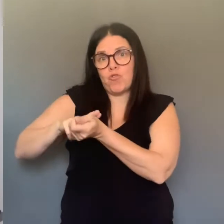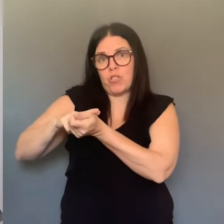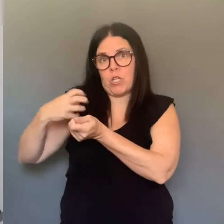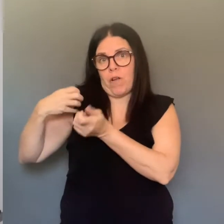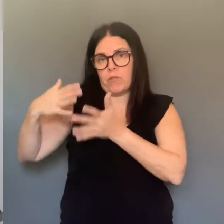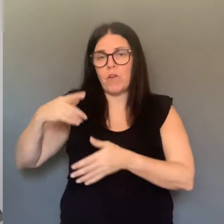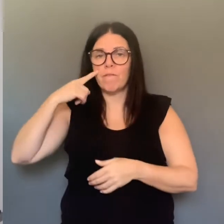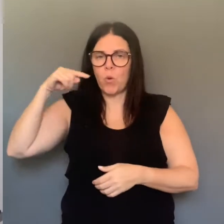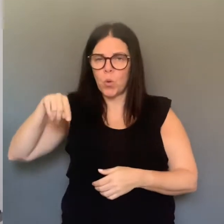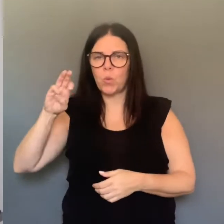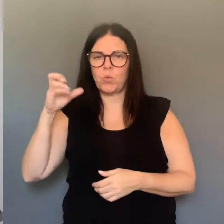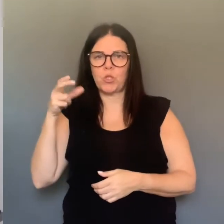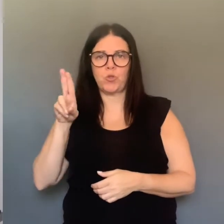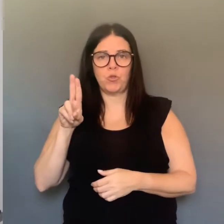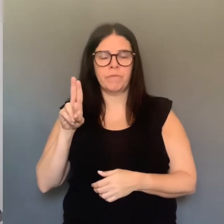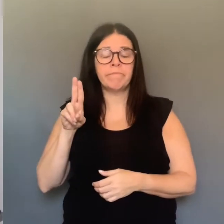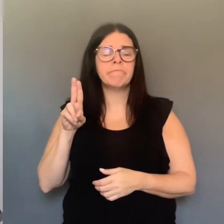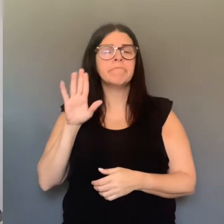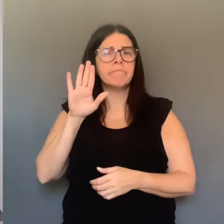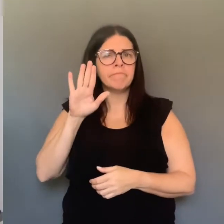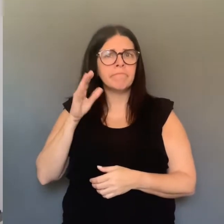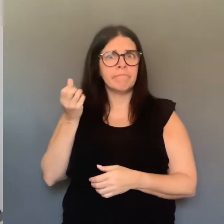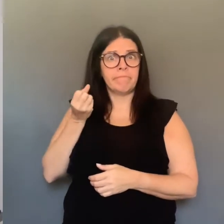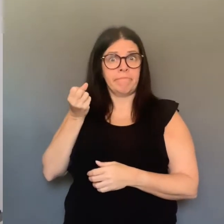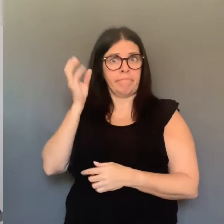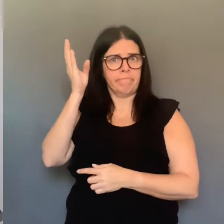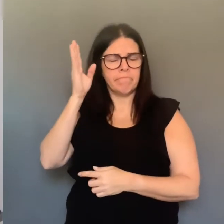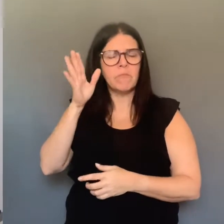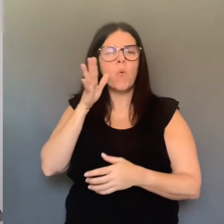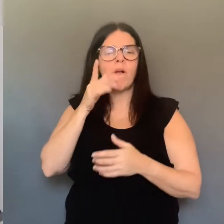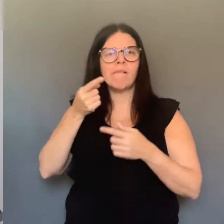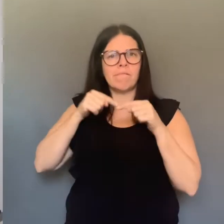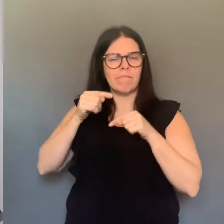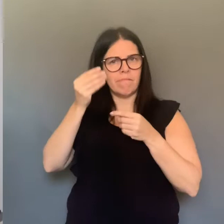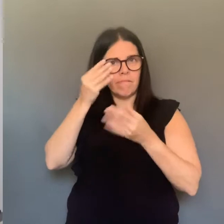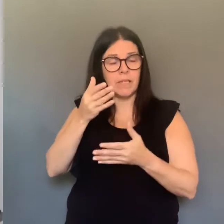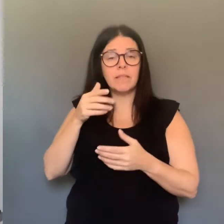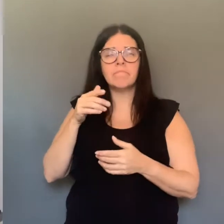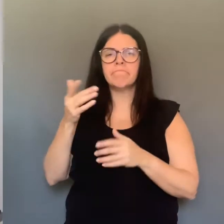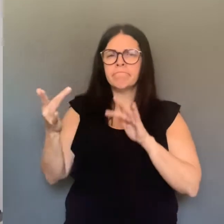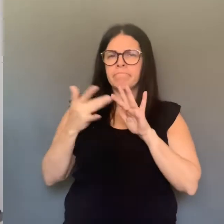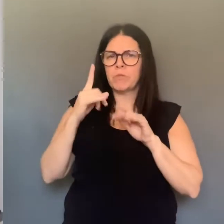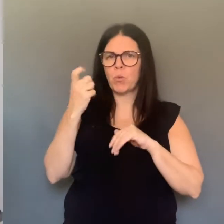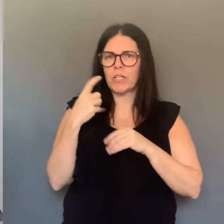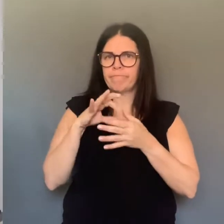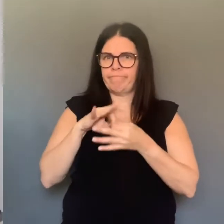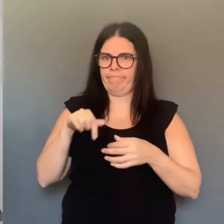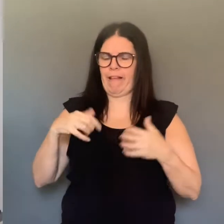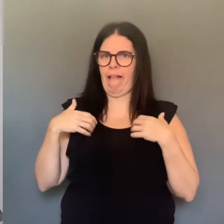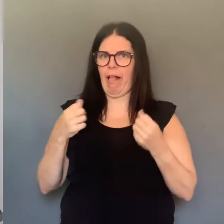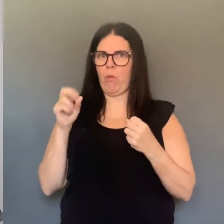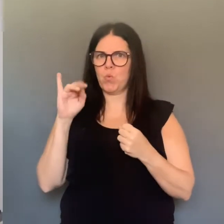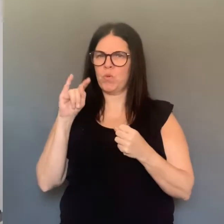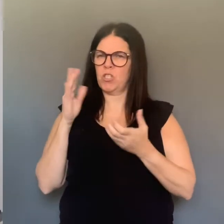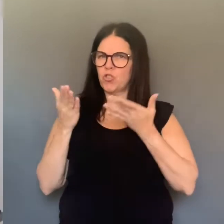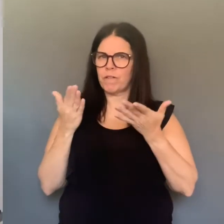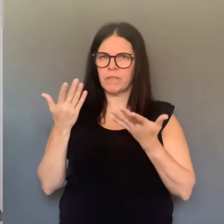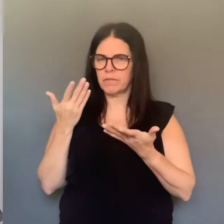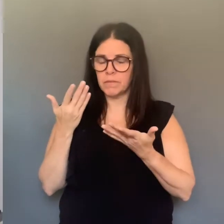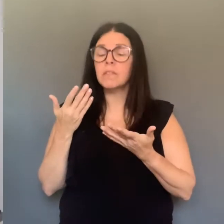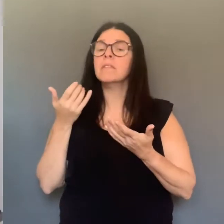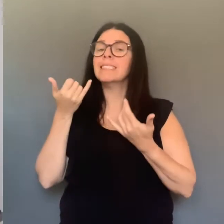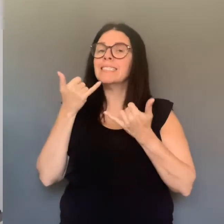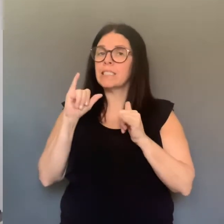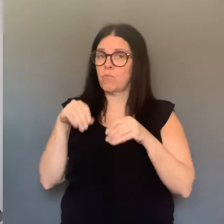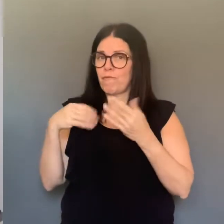including emergency dental treatment, phone and virtual support for new moms, and public health inspections. Please call the Health Unit or visit